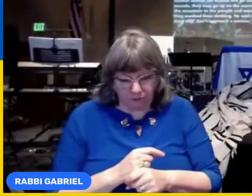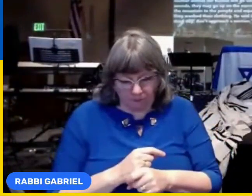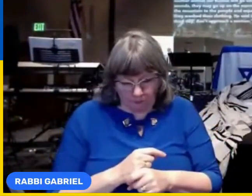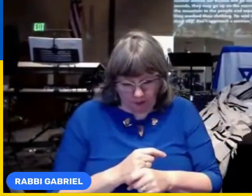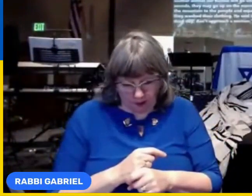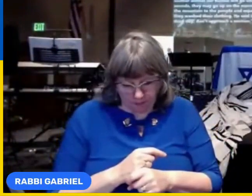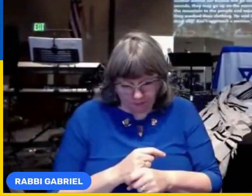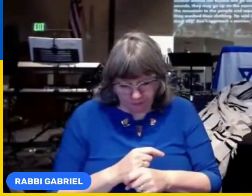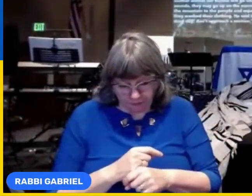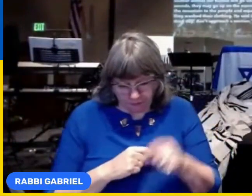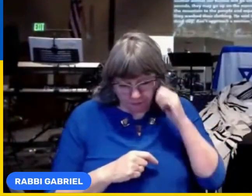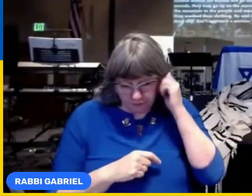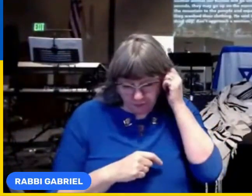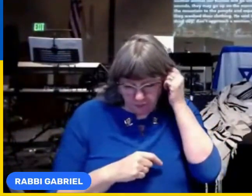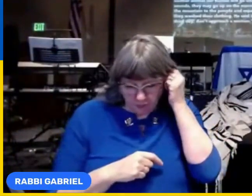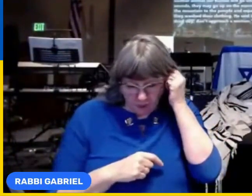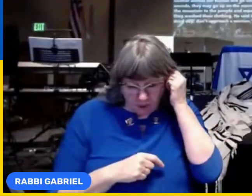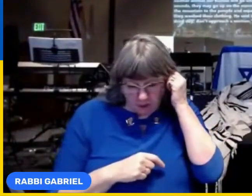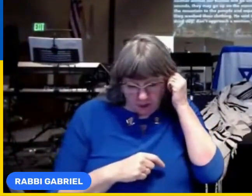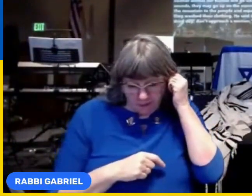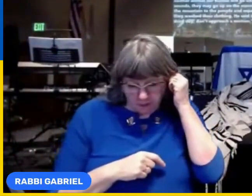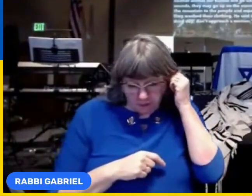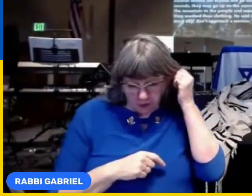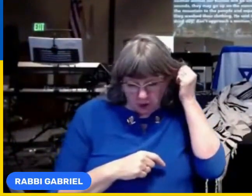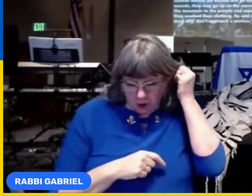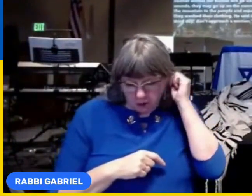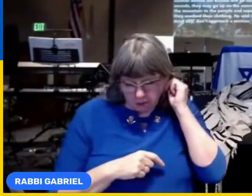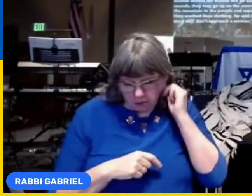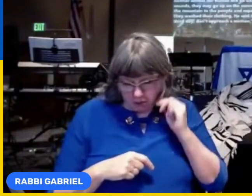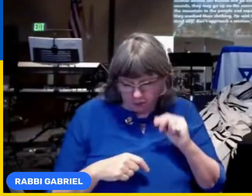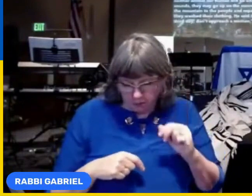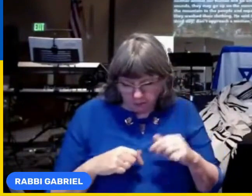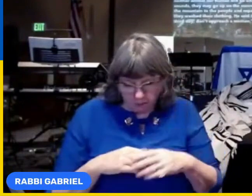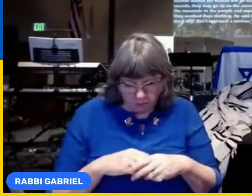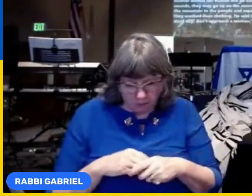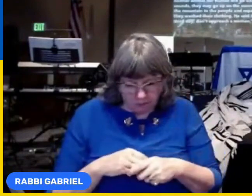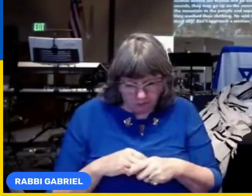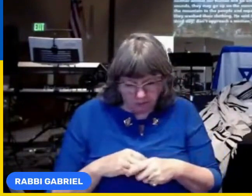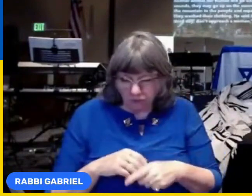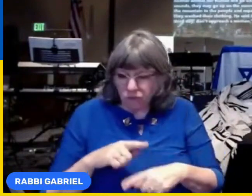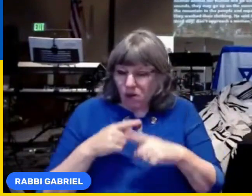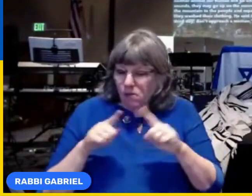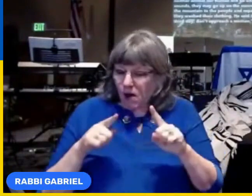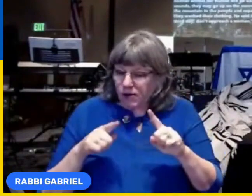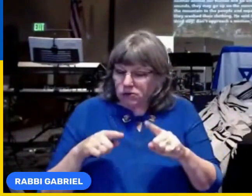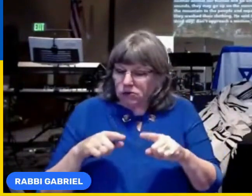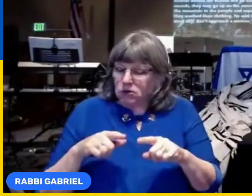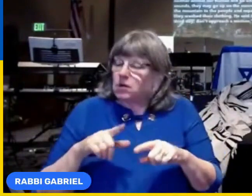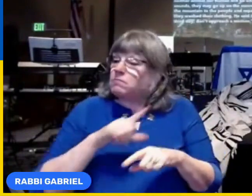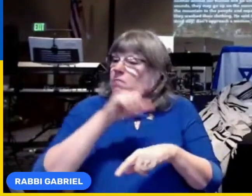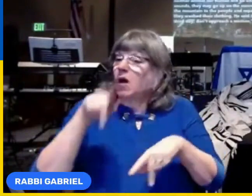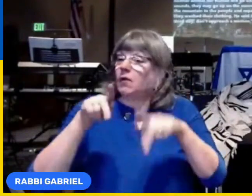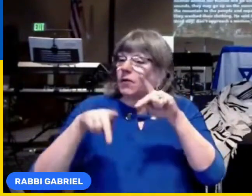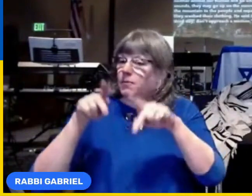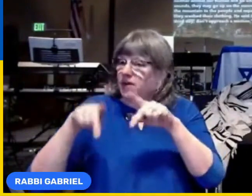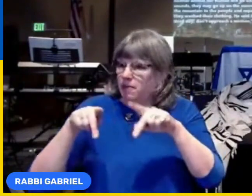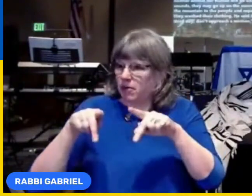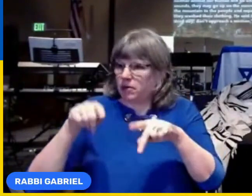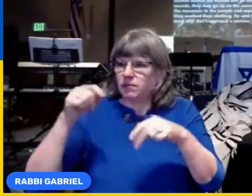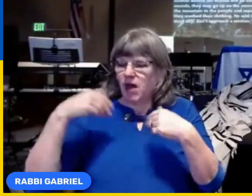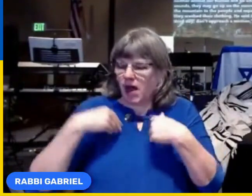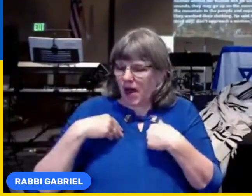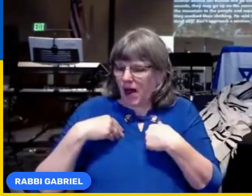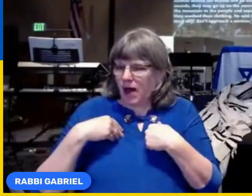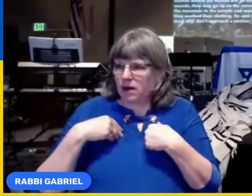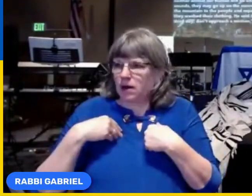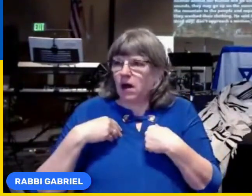But whatever it is, the people who interacted with that voice all had a reaction of respectful